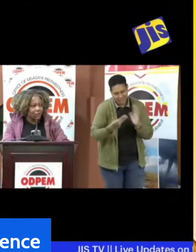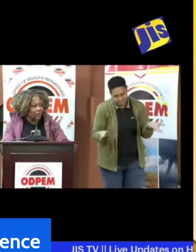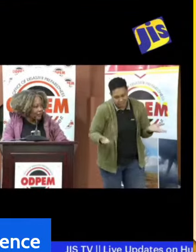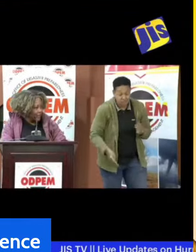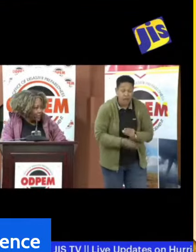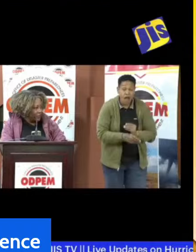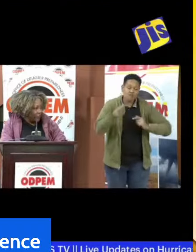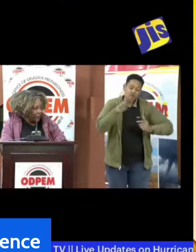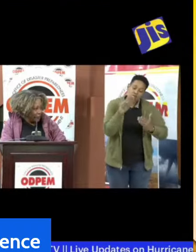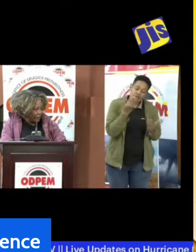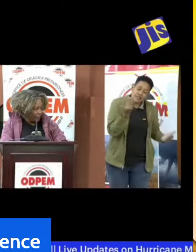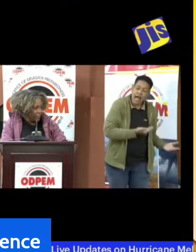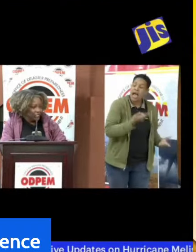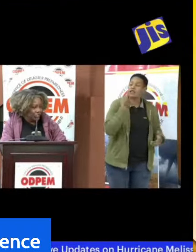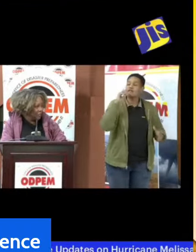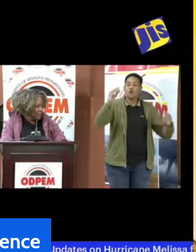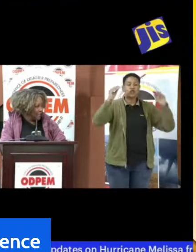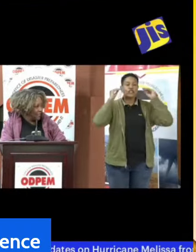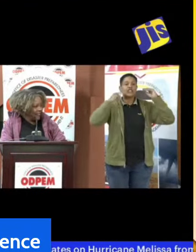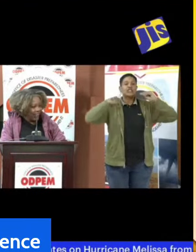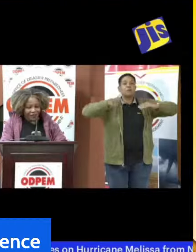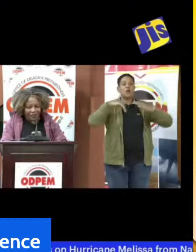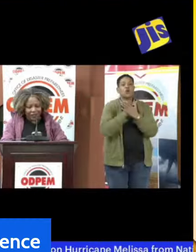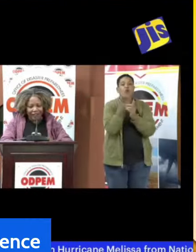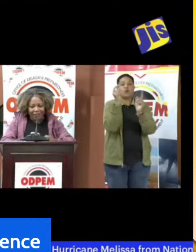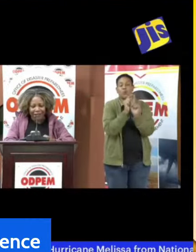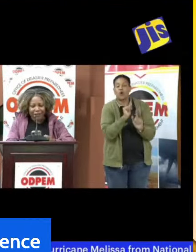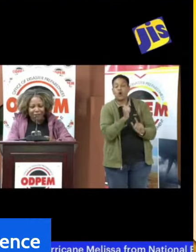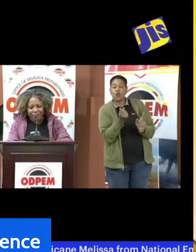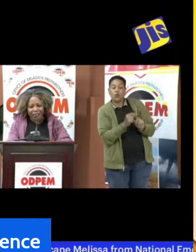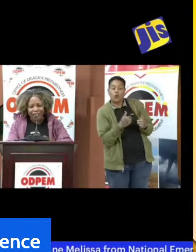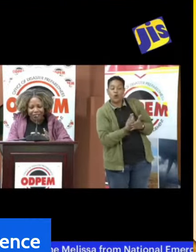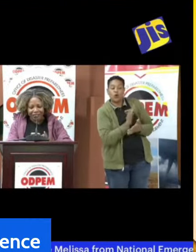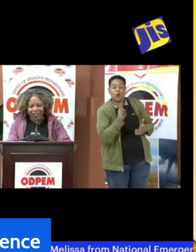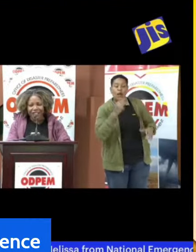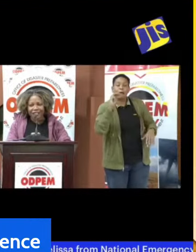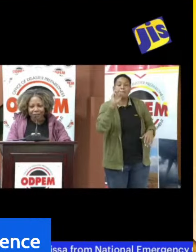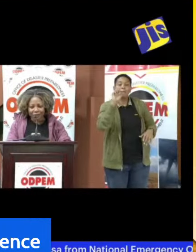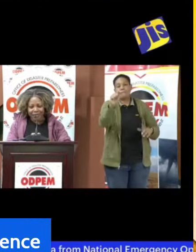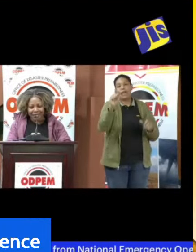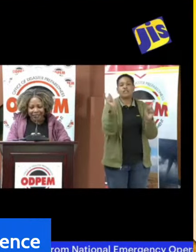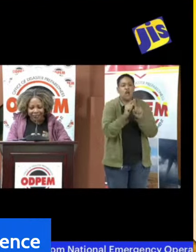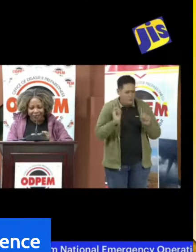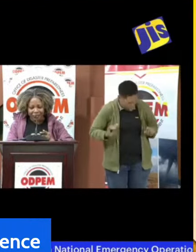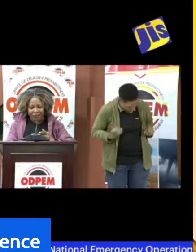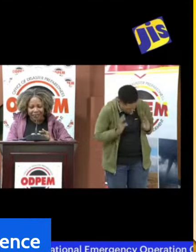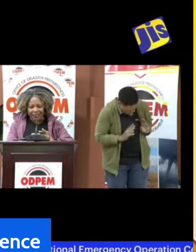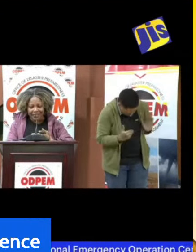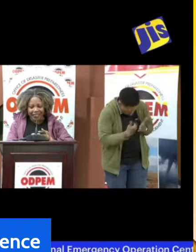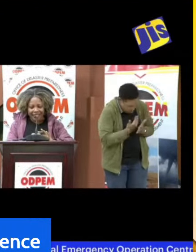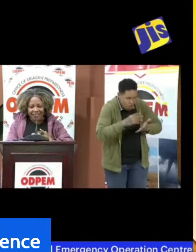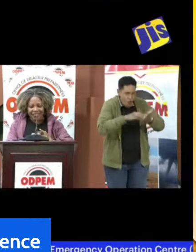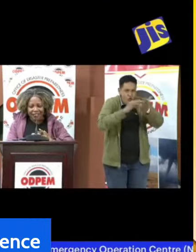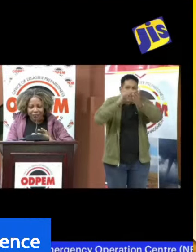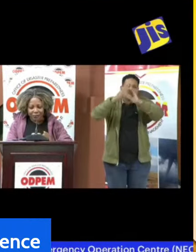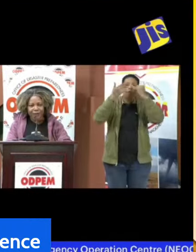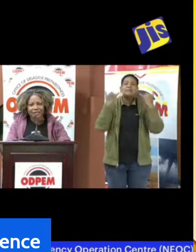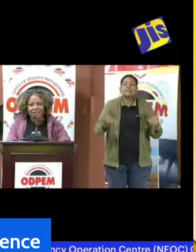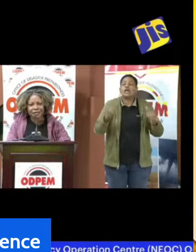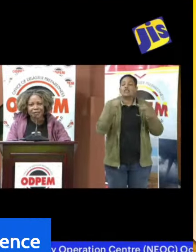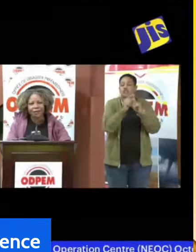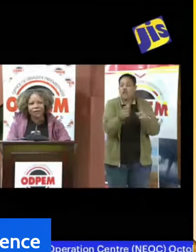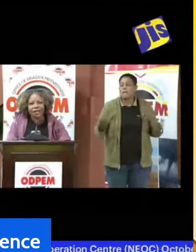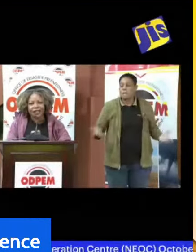So thank you very much for teaching me another meteorological term today on all of Jamaica, that term.